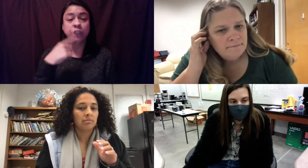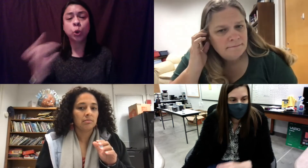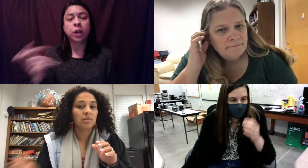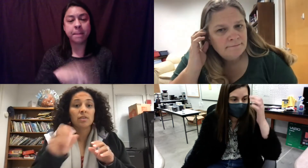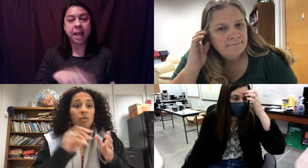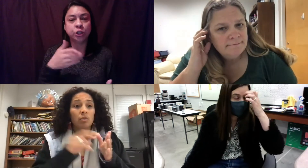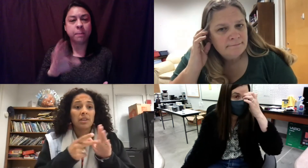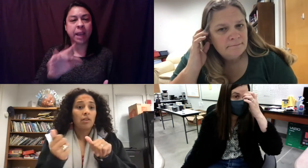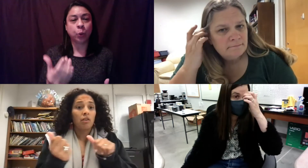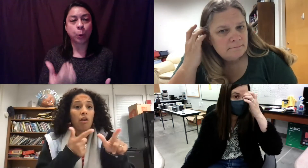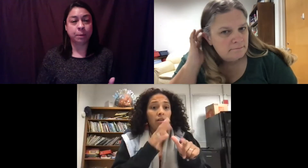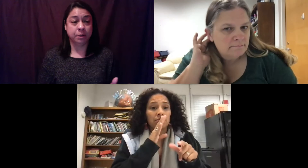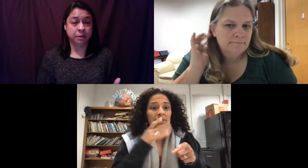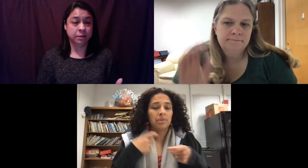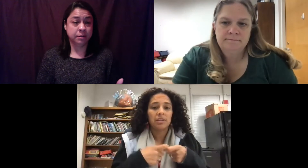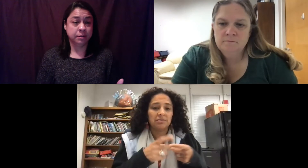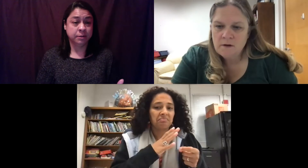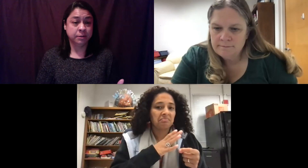I told her to come back to the main group.